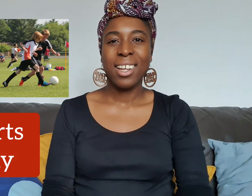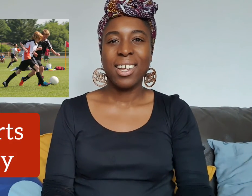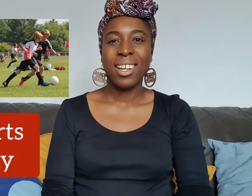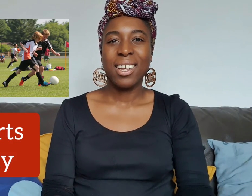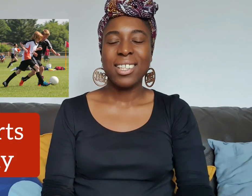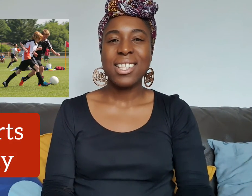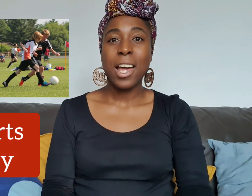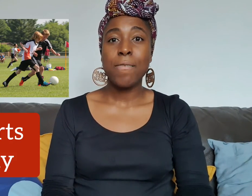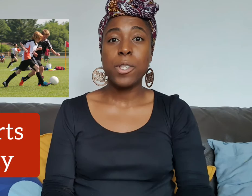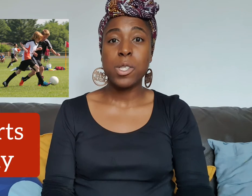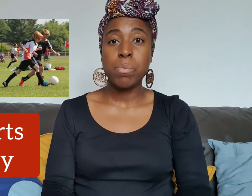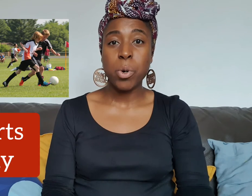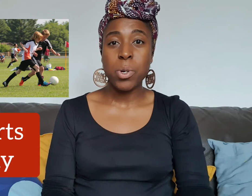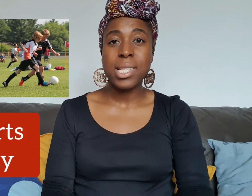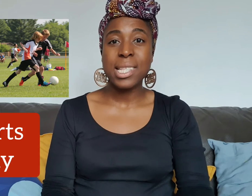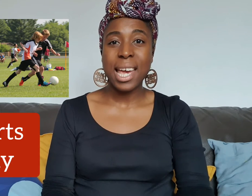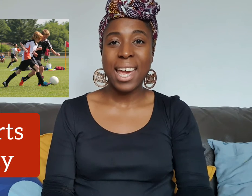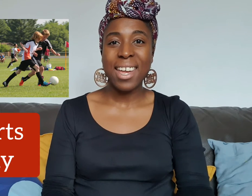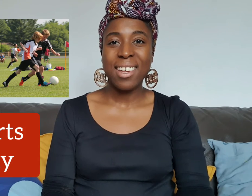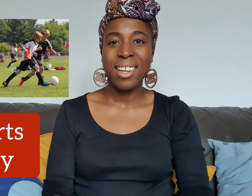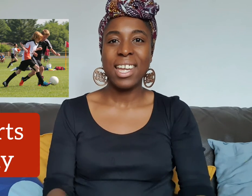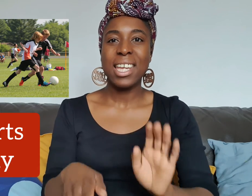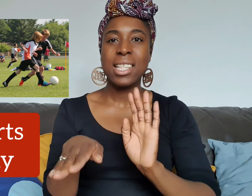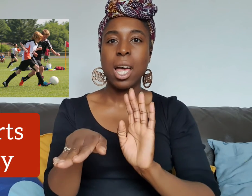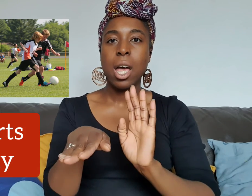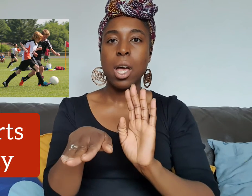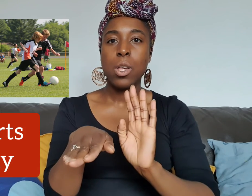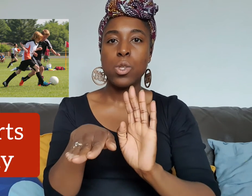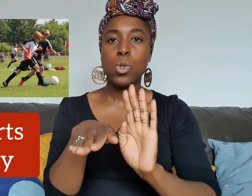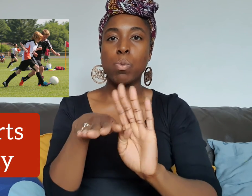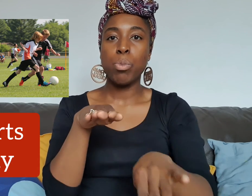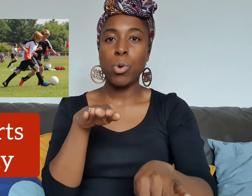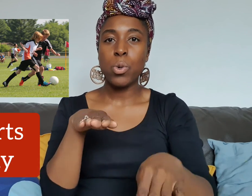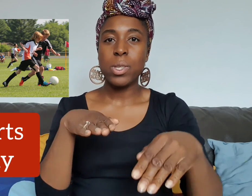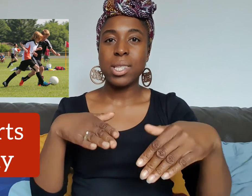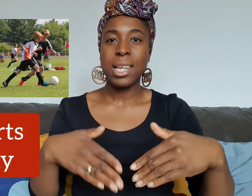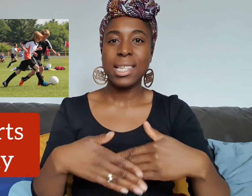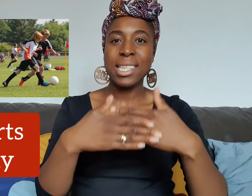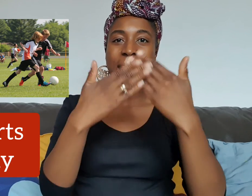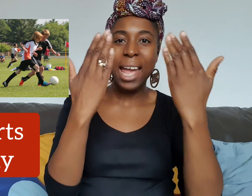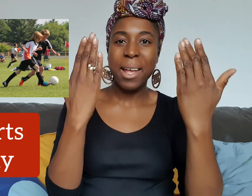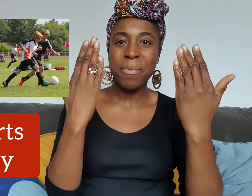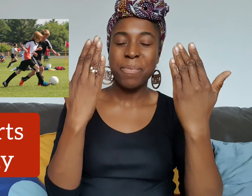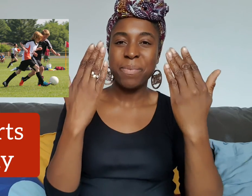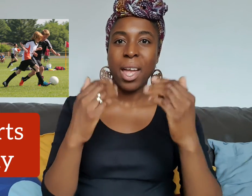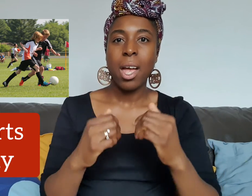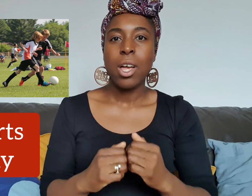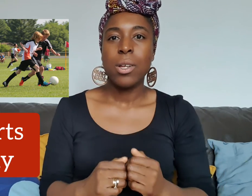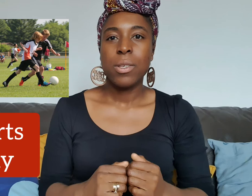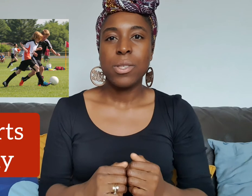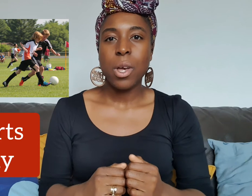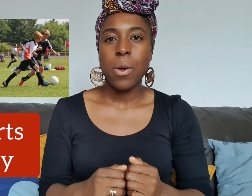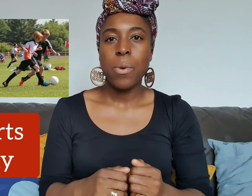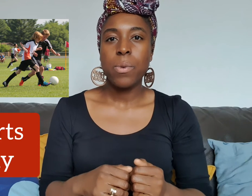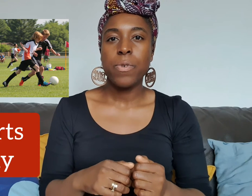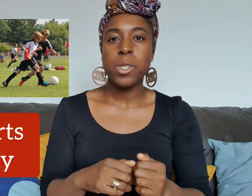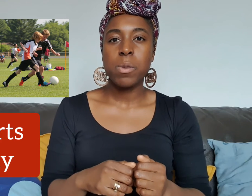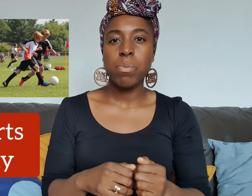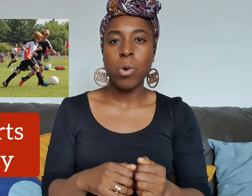The sign for sports day is sports day. So for sports